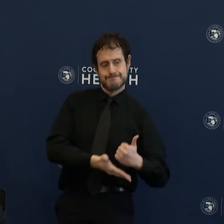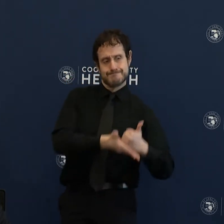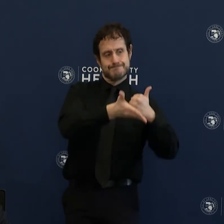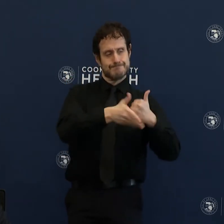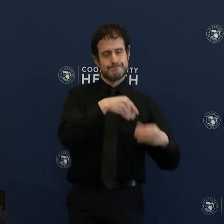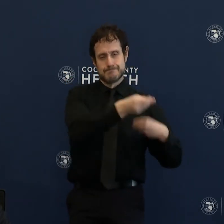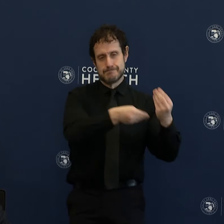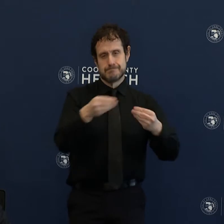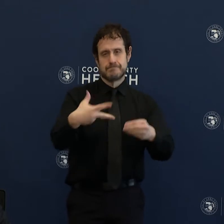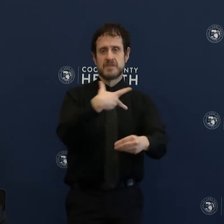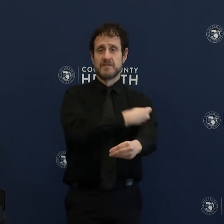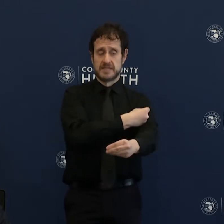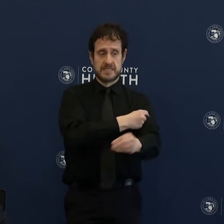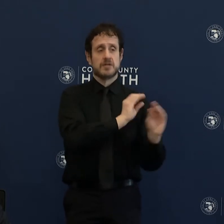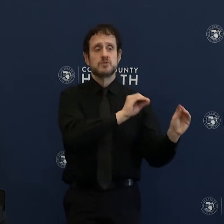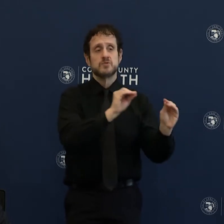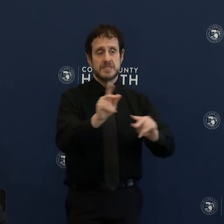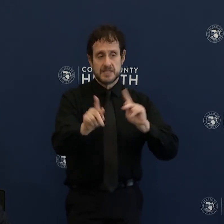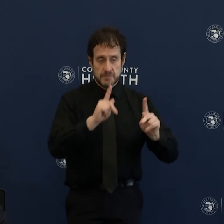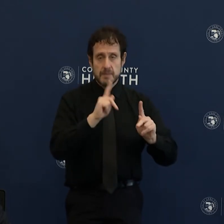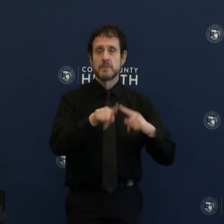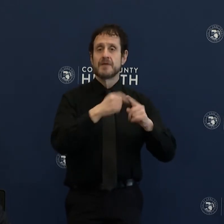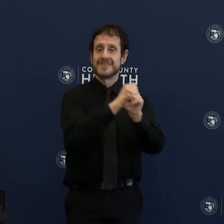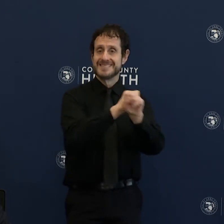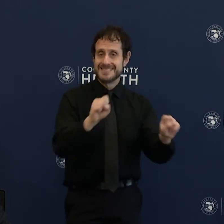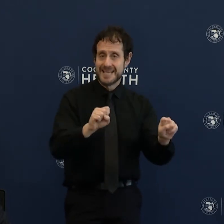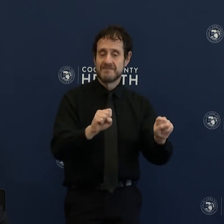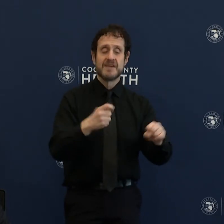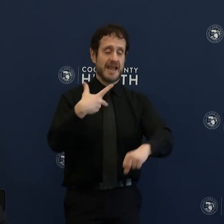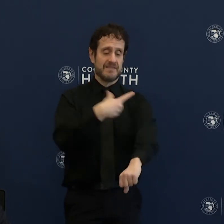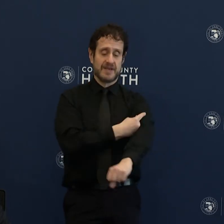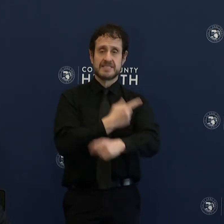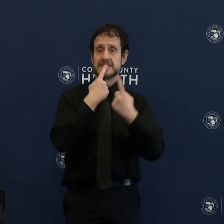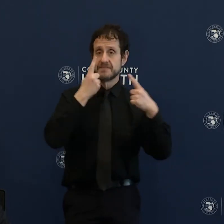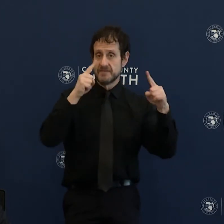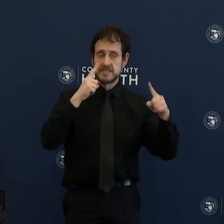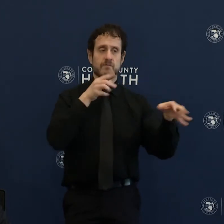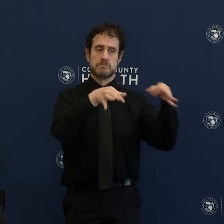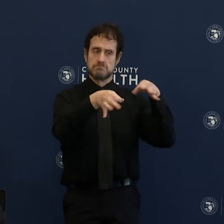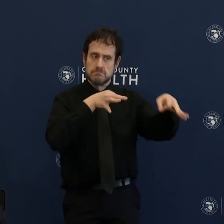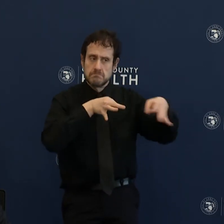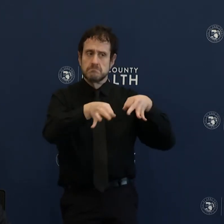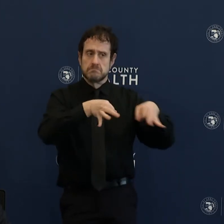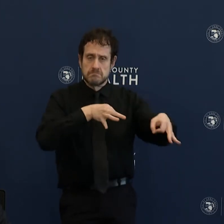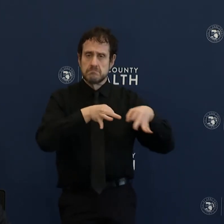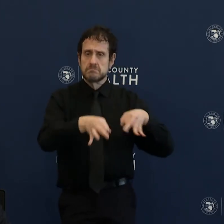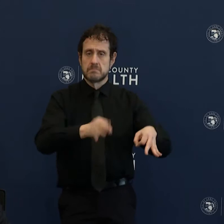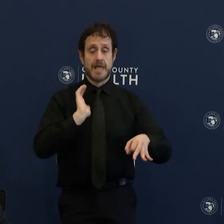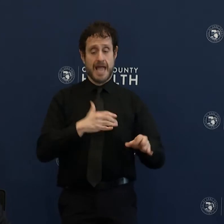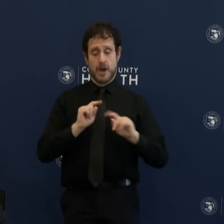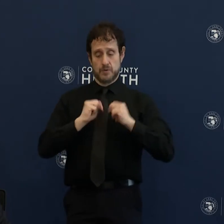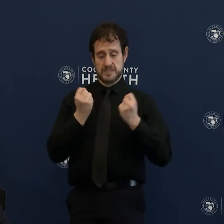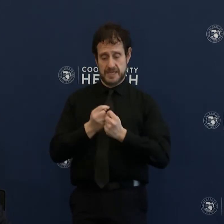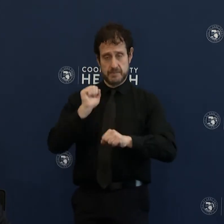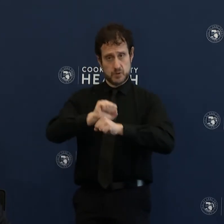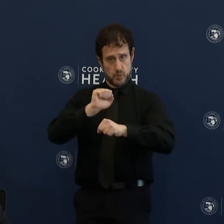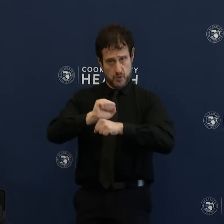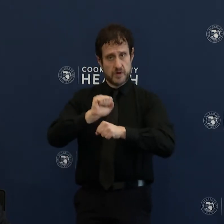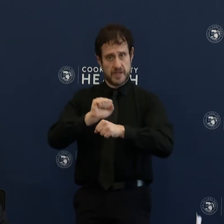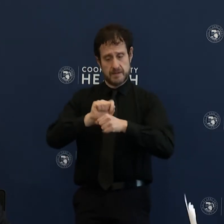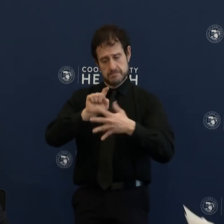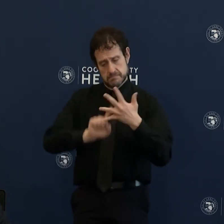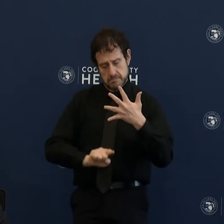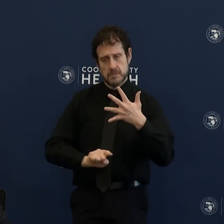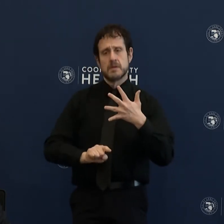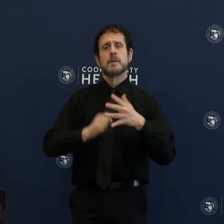educate every individual safely, and that the efficacy of the vaccine is explained to those who need that information. Our team is working through many of those aspects for